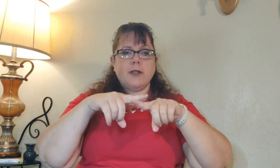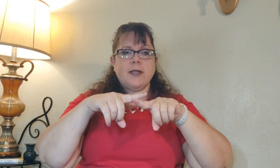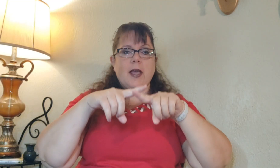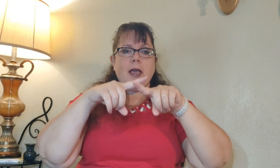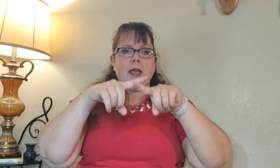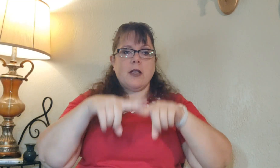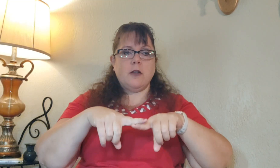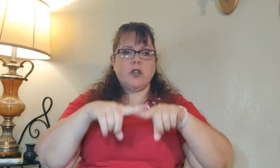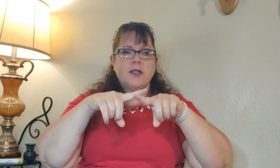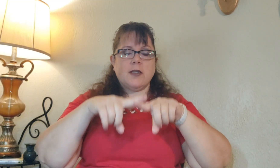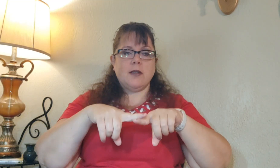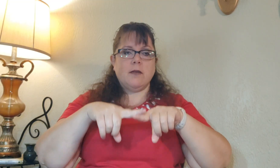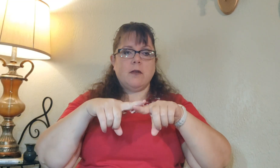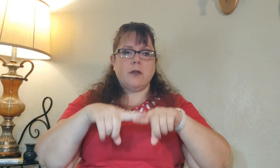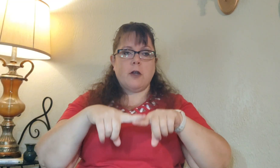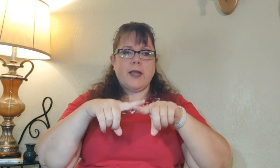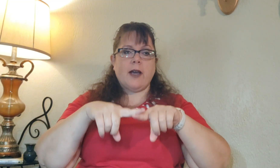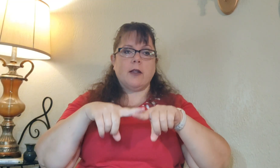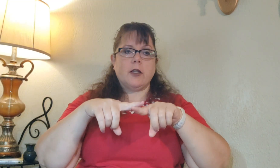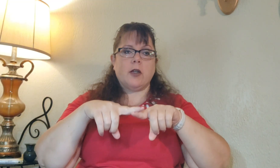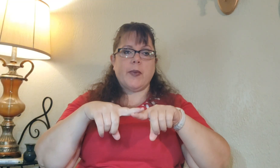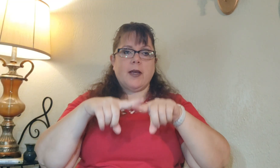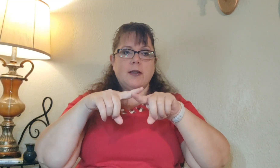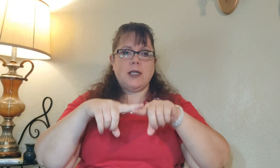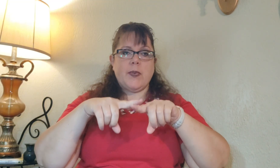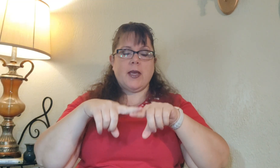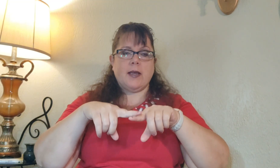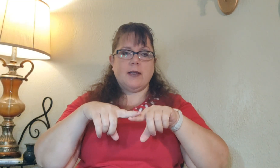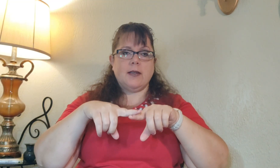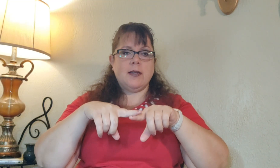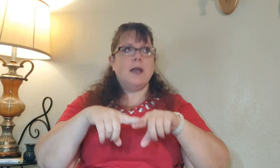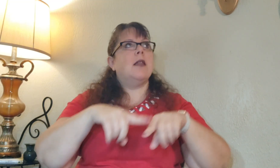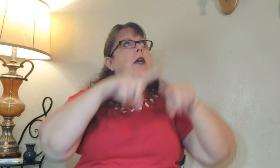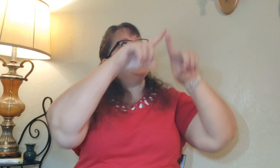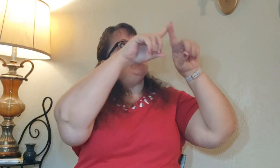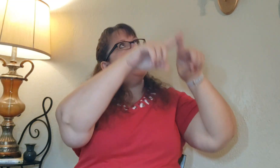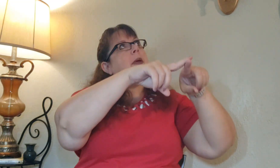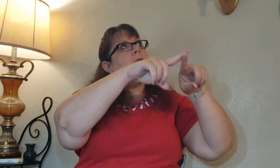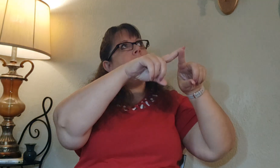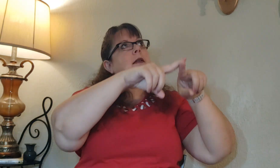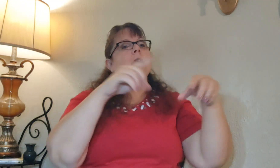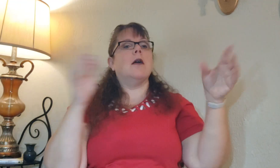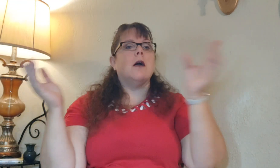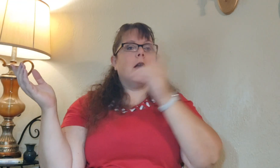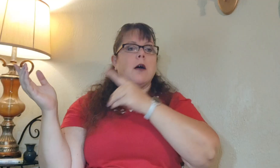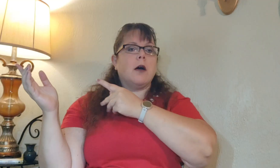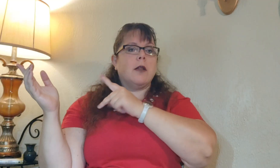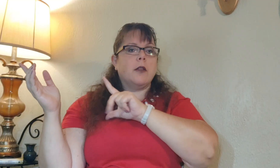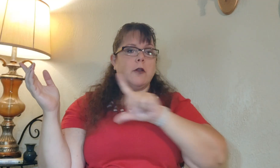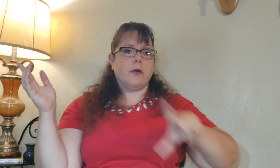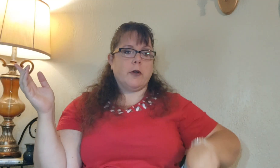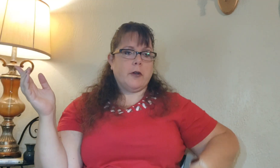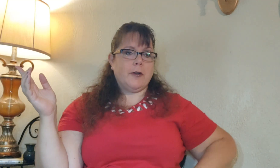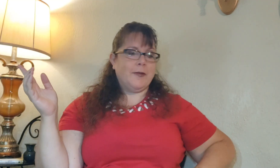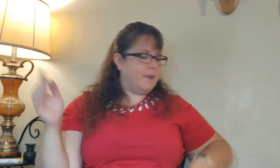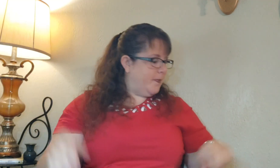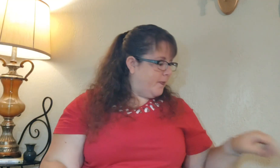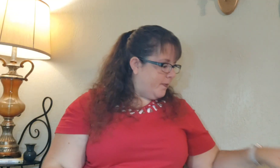fingers and you just go down a little bit. Depend. Like you depend on the Lord.